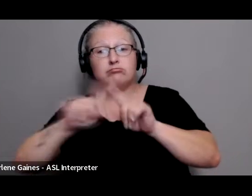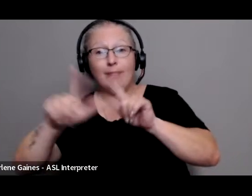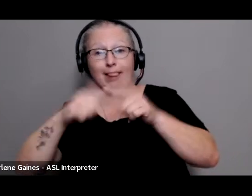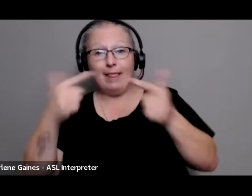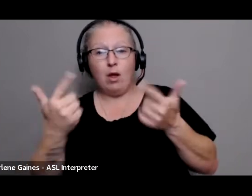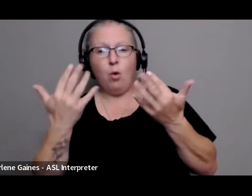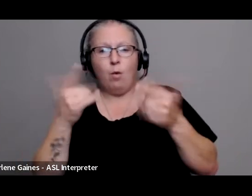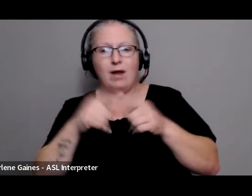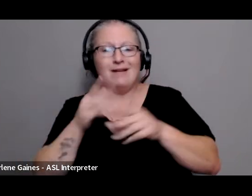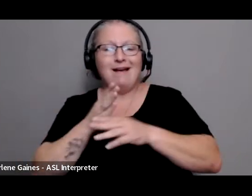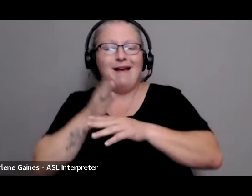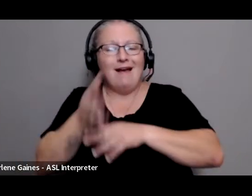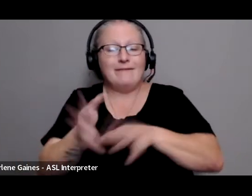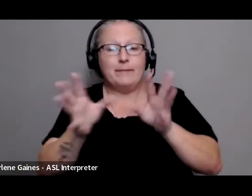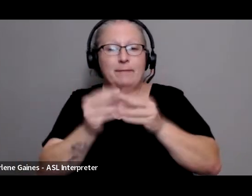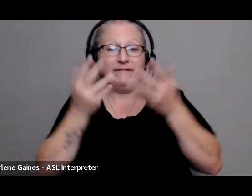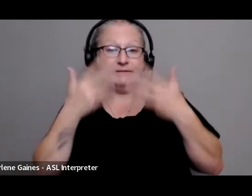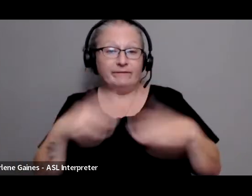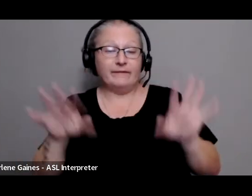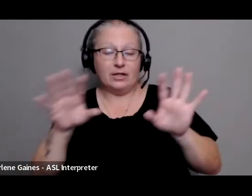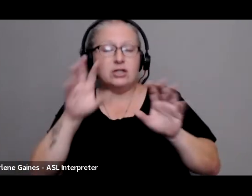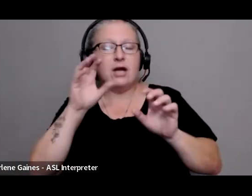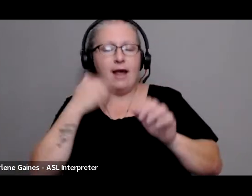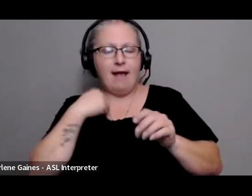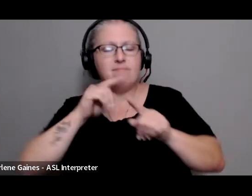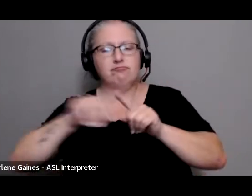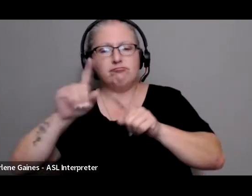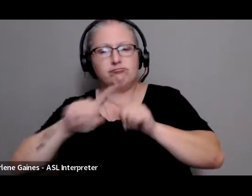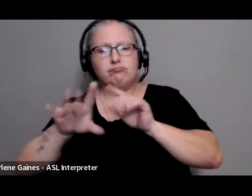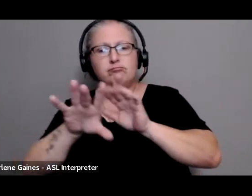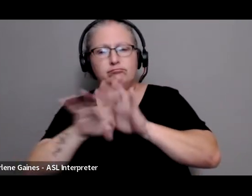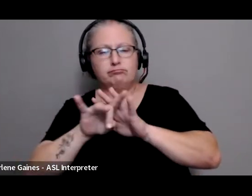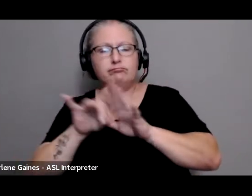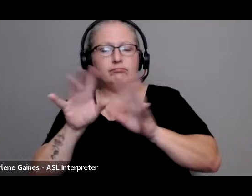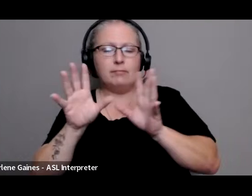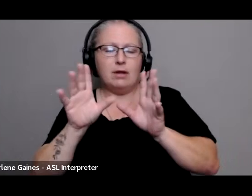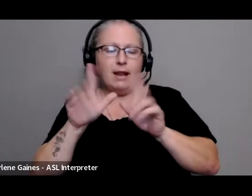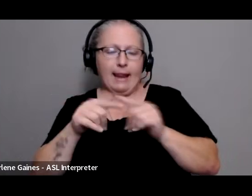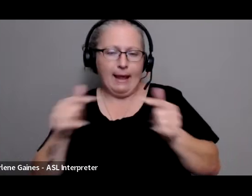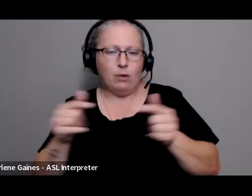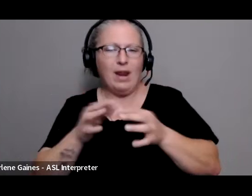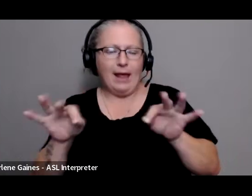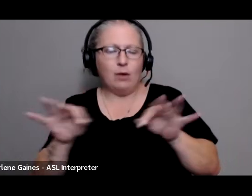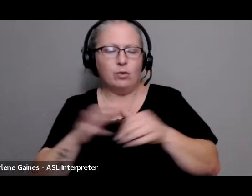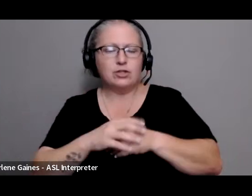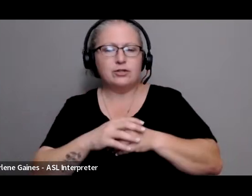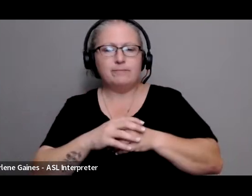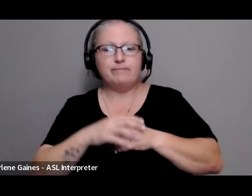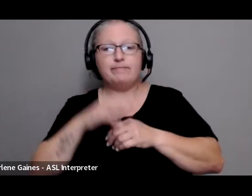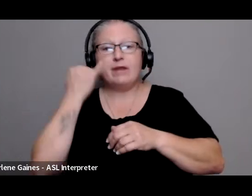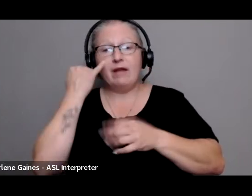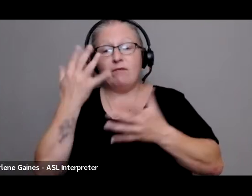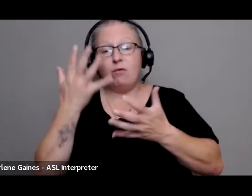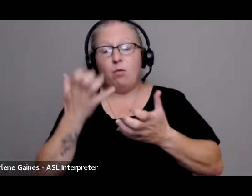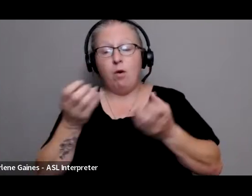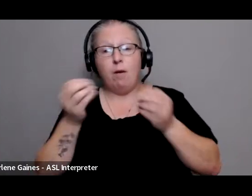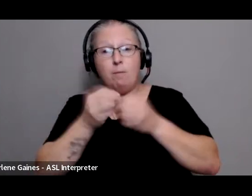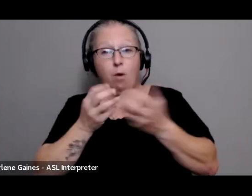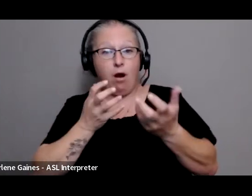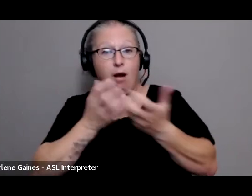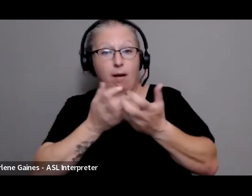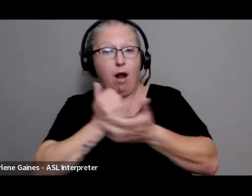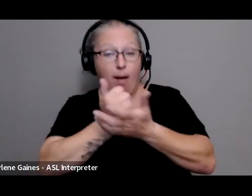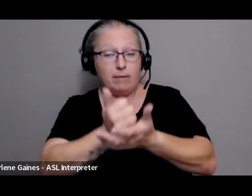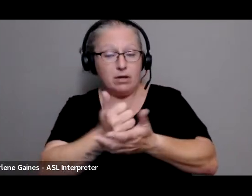other languages if you choose to watch after the meeting has ended. Viewers may request additional accommodations by